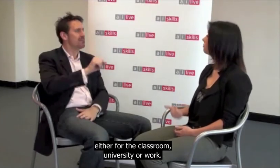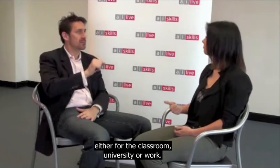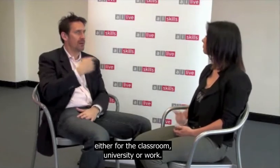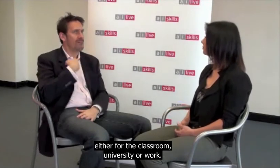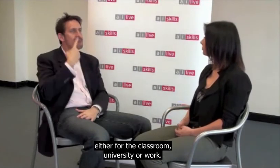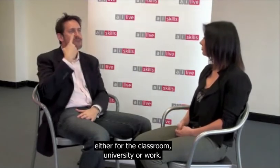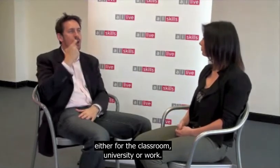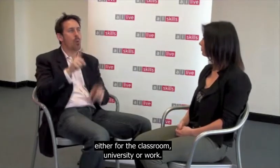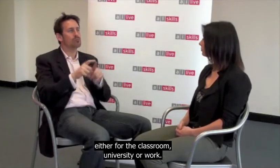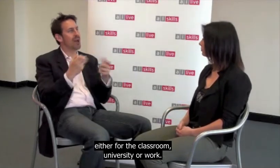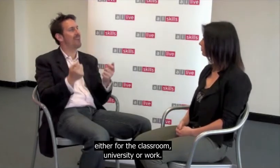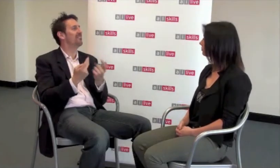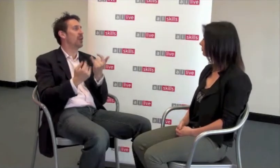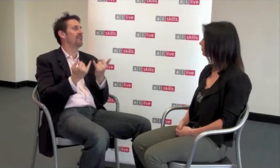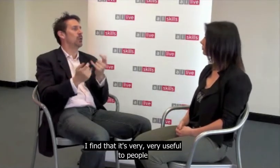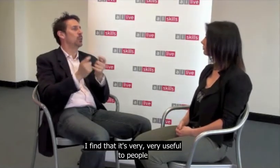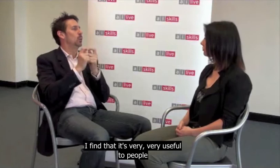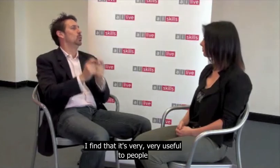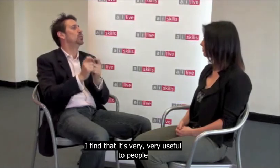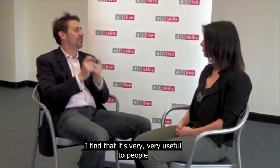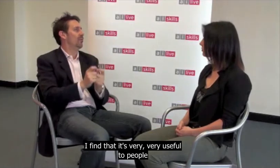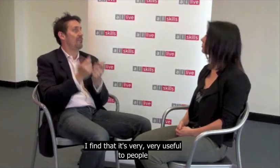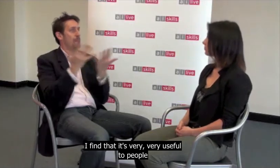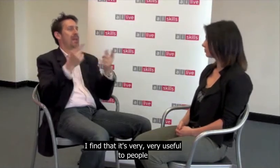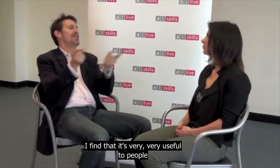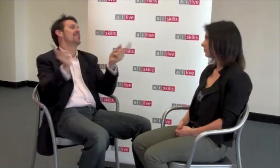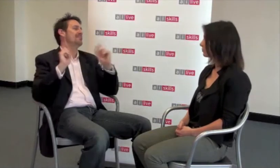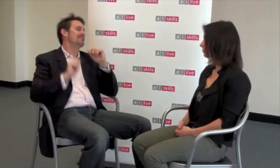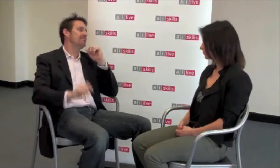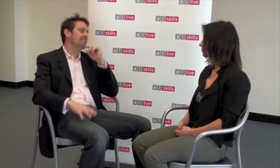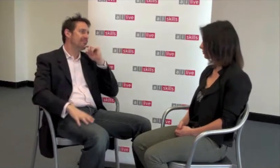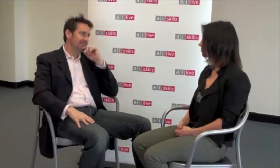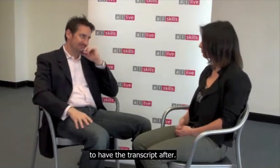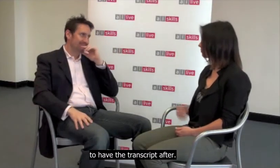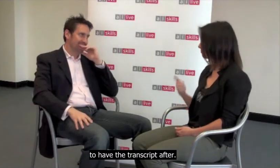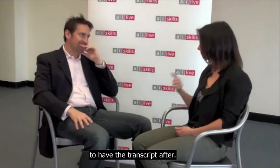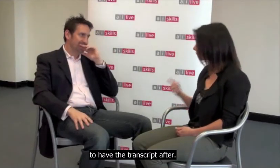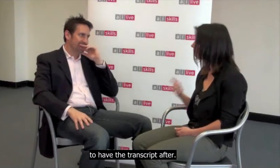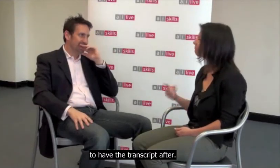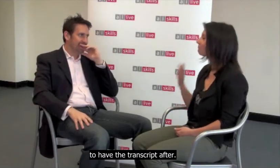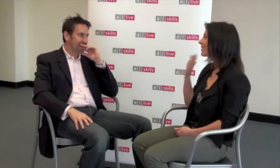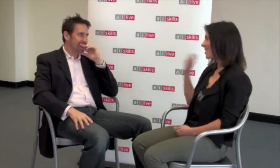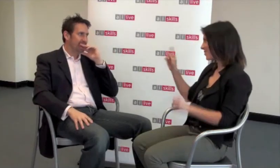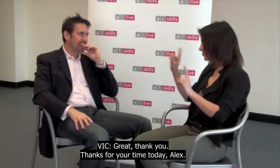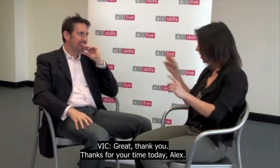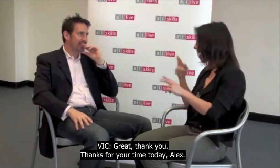university or work. I find that it's very, very useful to people to have the transcript after. Great. Thank you.